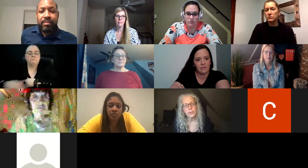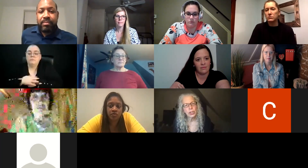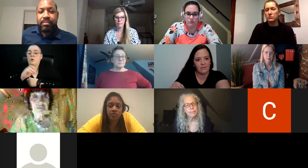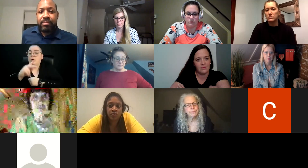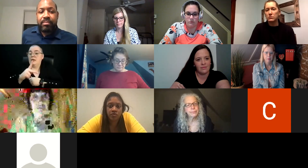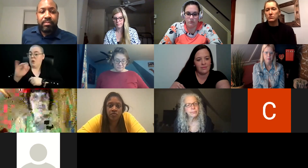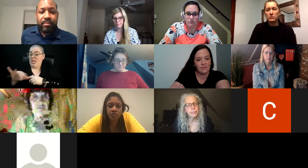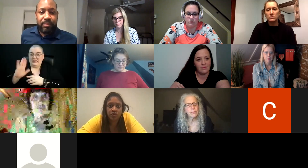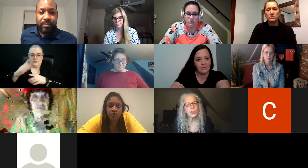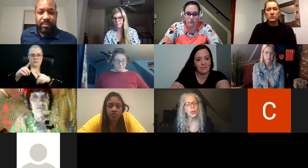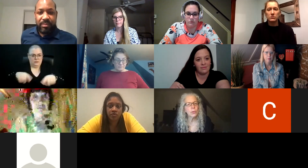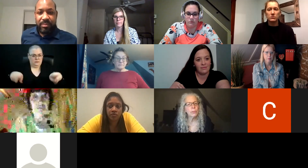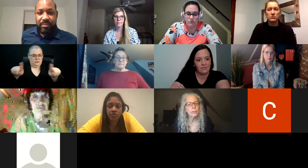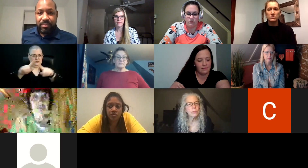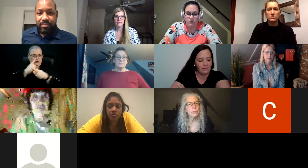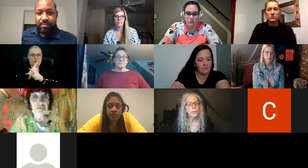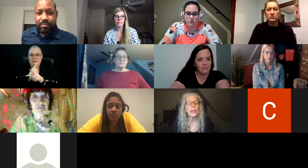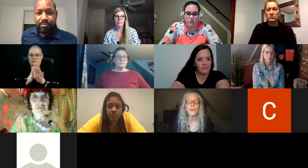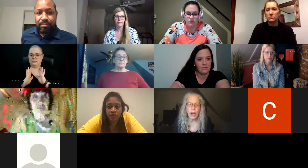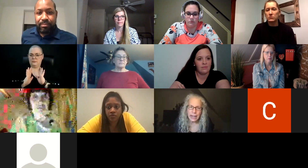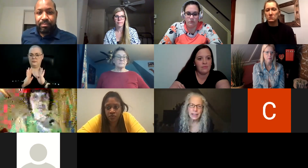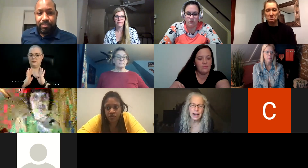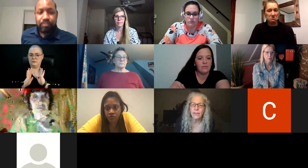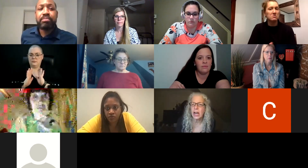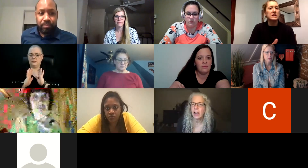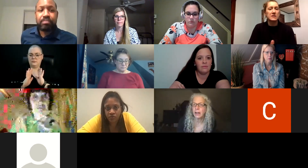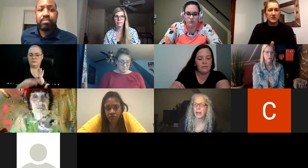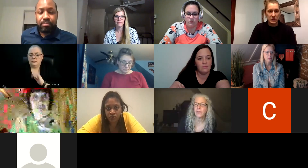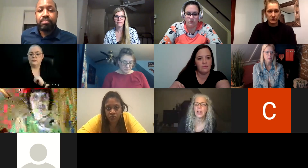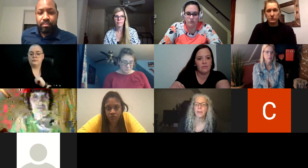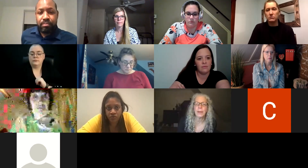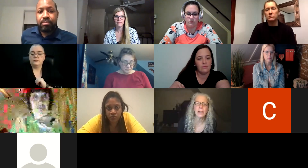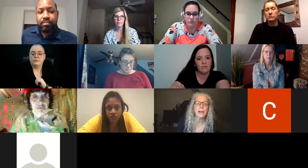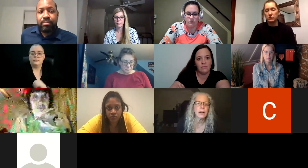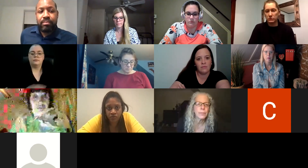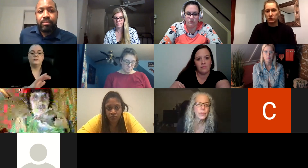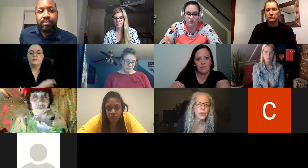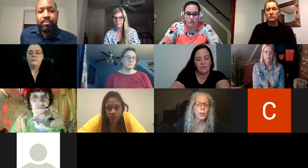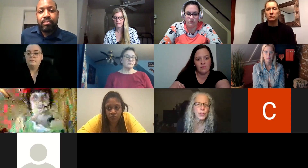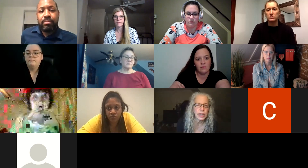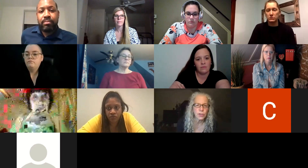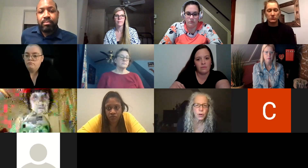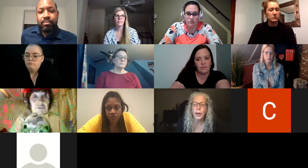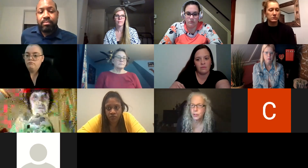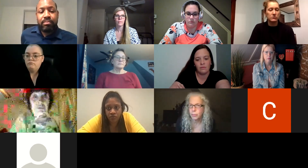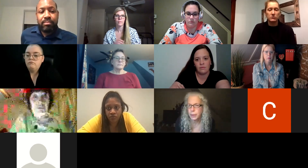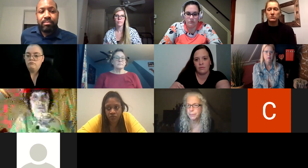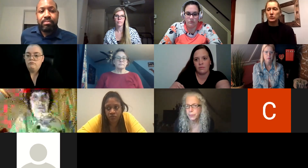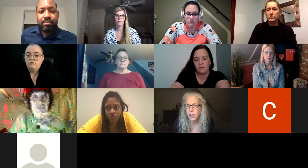Good. So with the Rhode Island, I have not been using it as a requester, but other